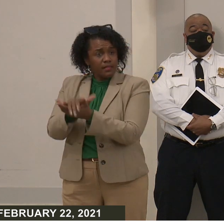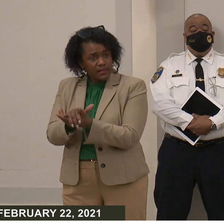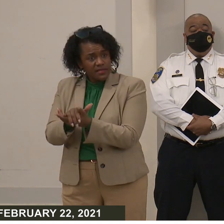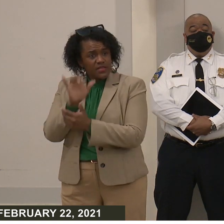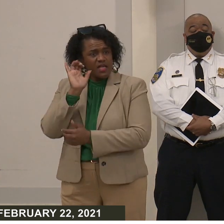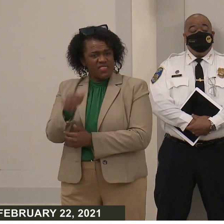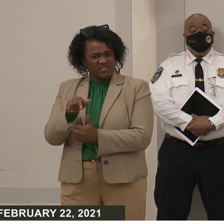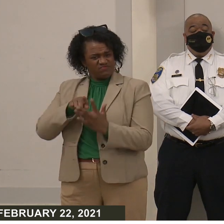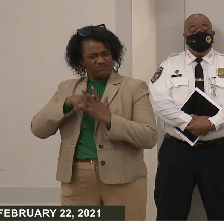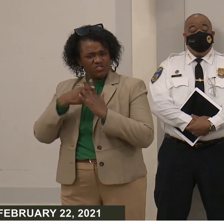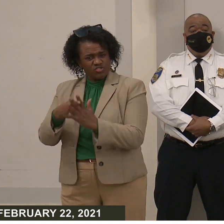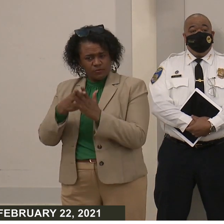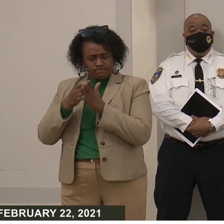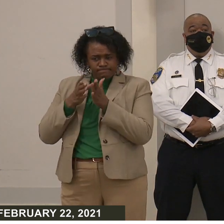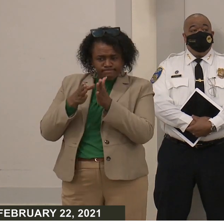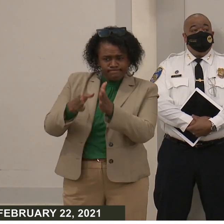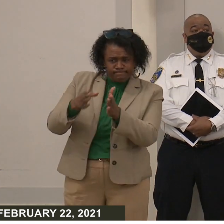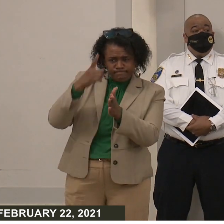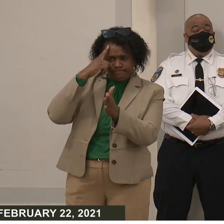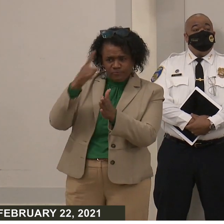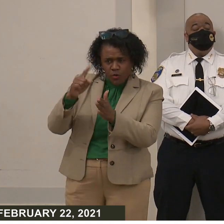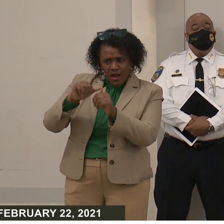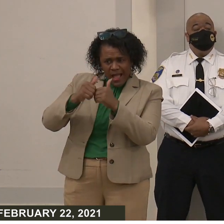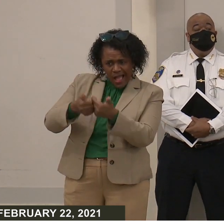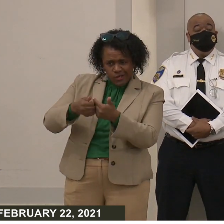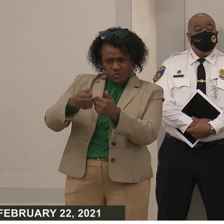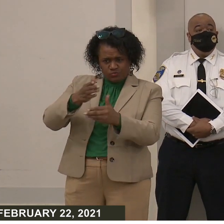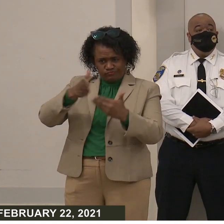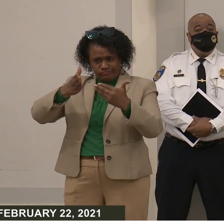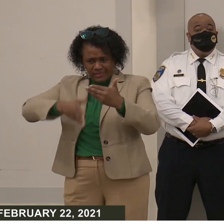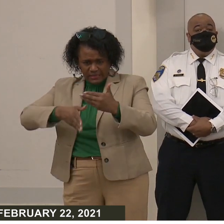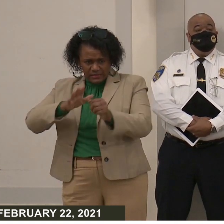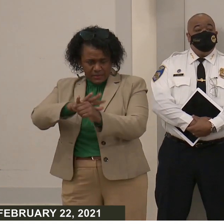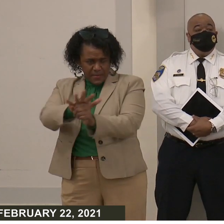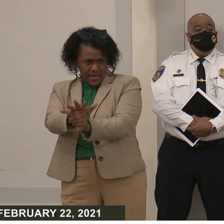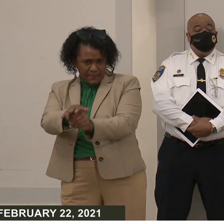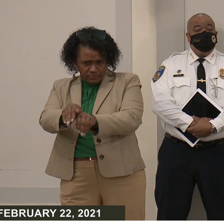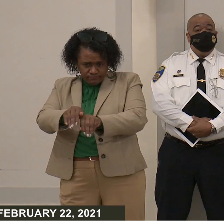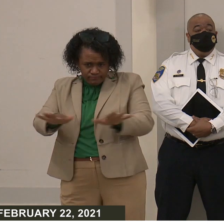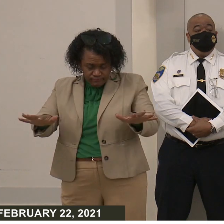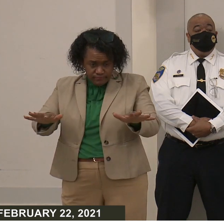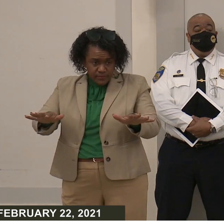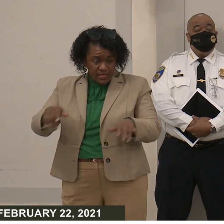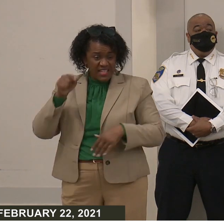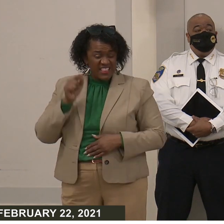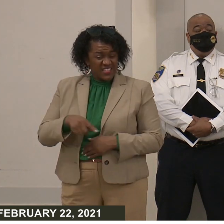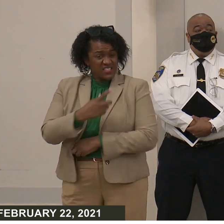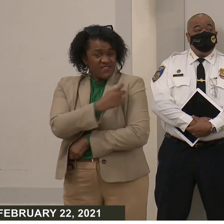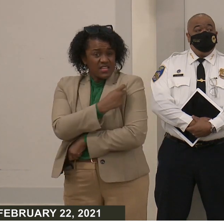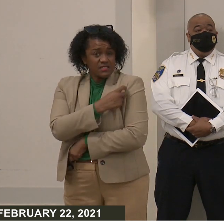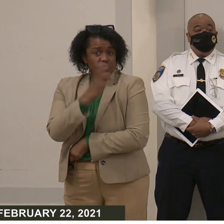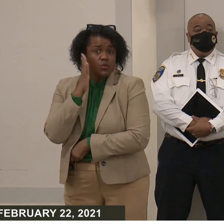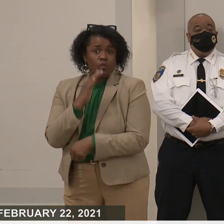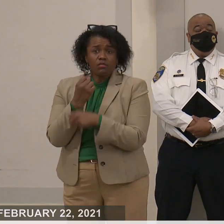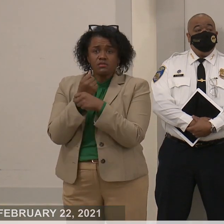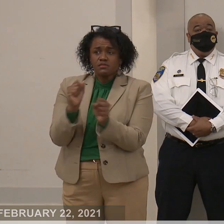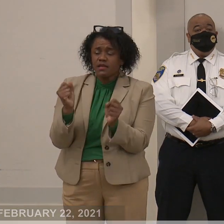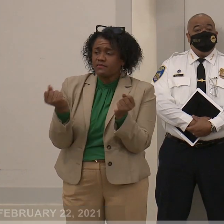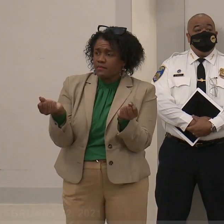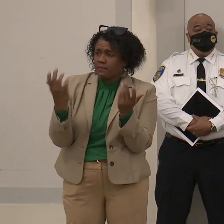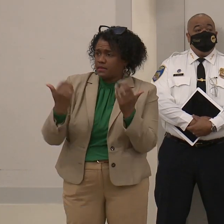the gateway to ending this pandemic. This vaccine will save many lives.